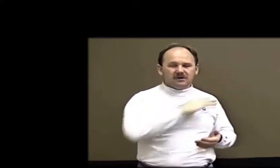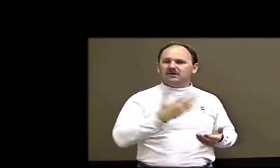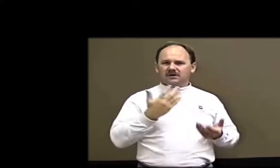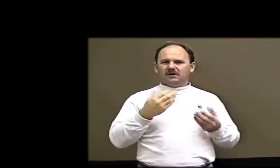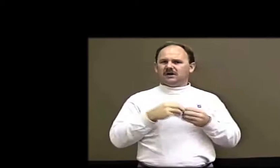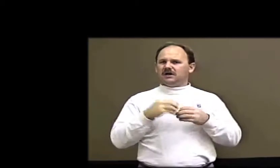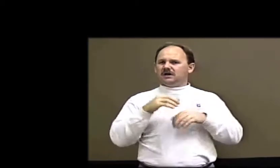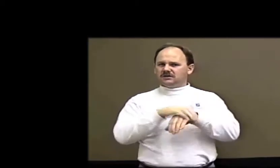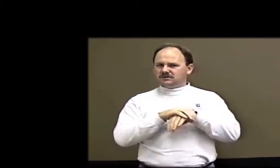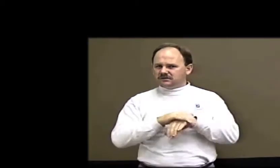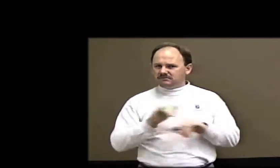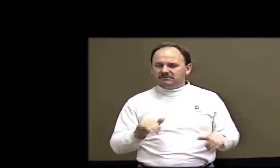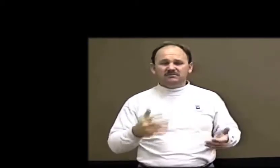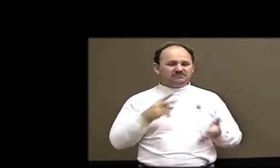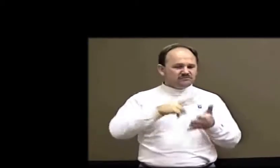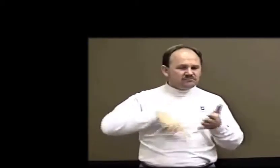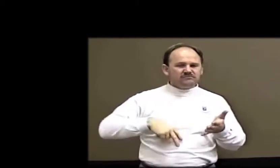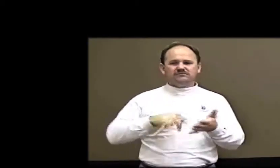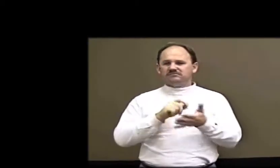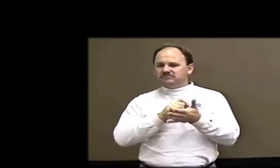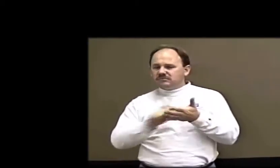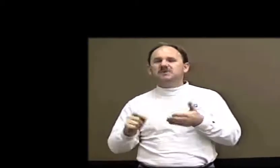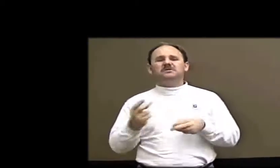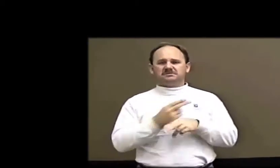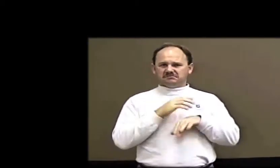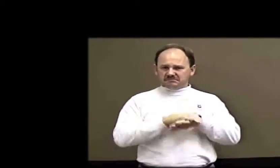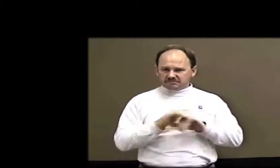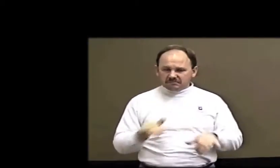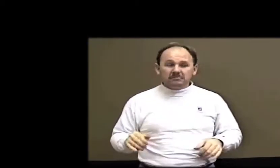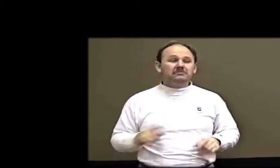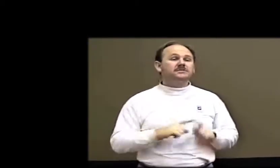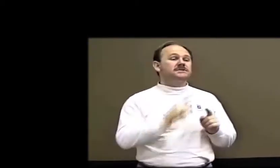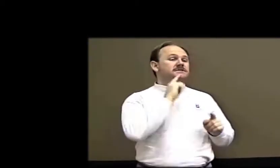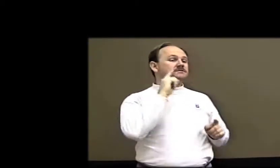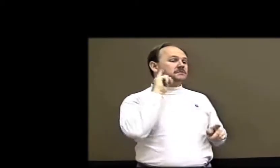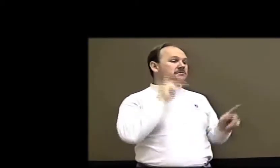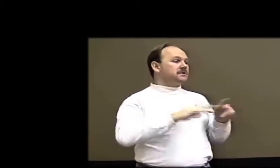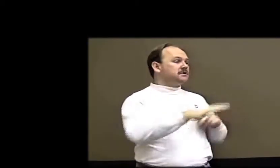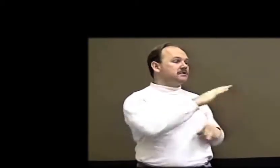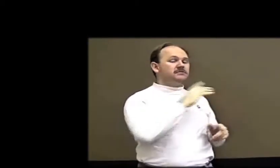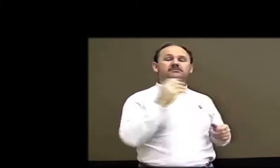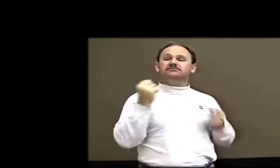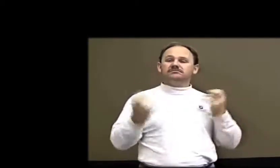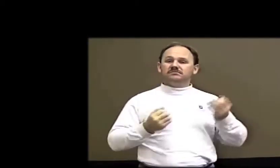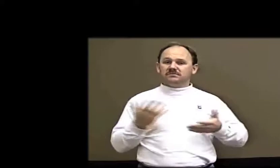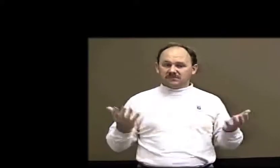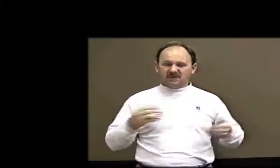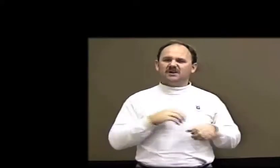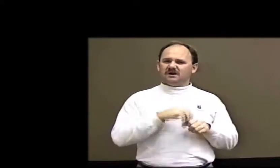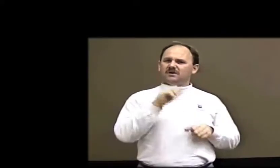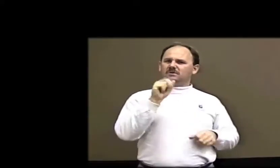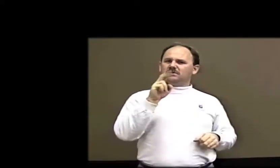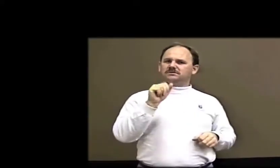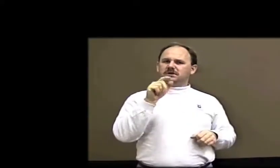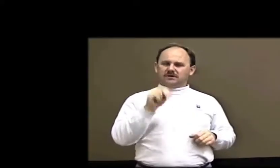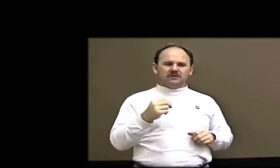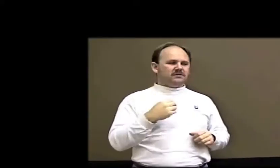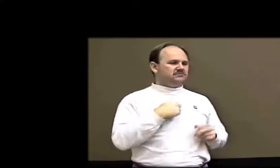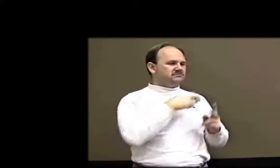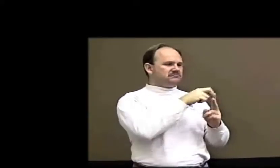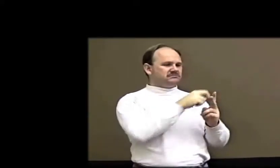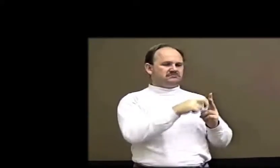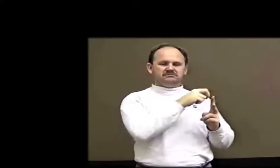language called Auslan. Deaf people use a TTY. This is a phone deaf people use, which is a telecommunication